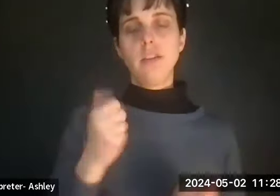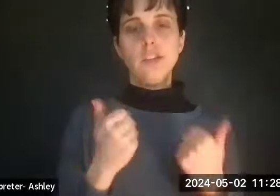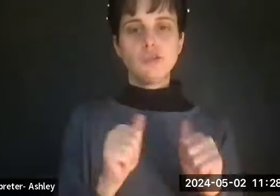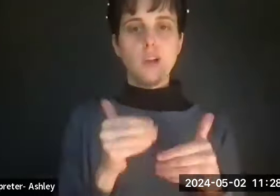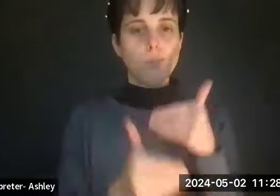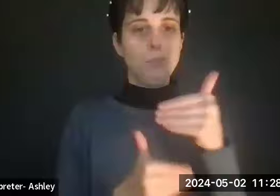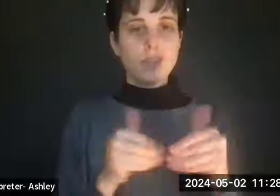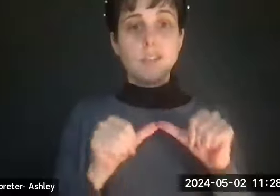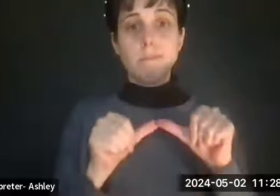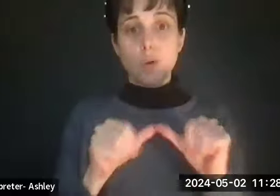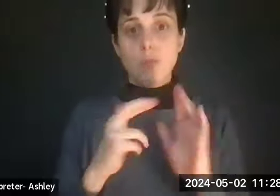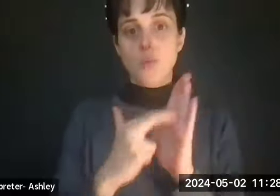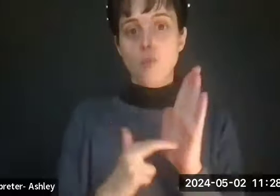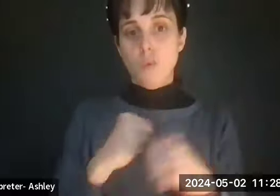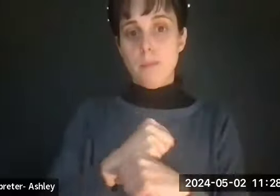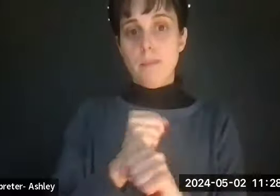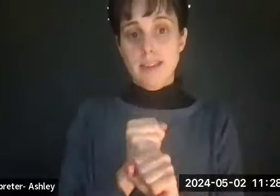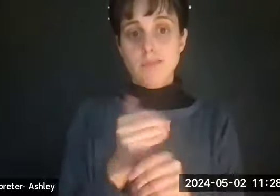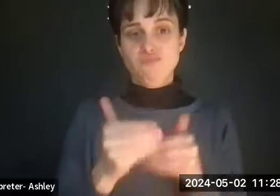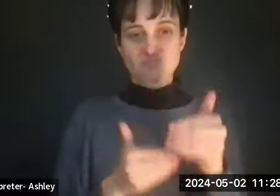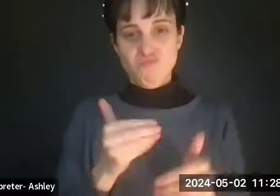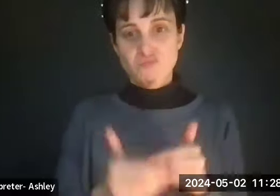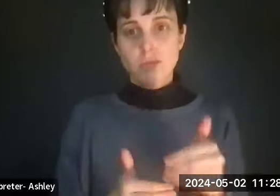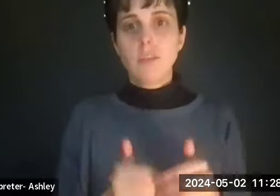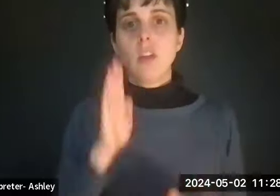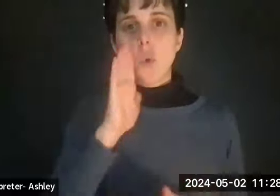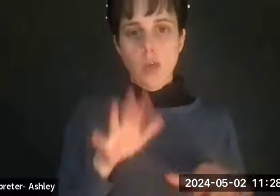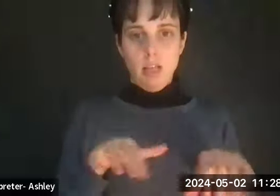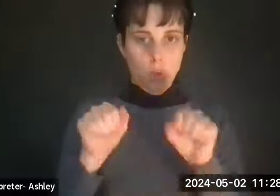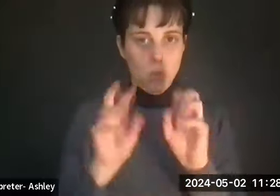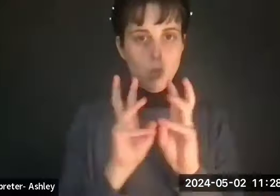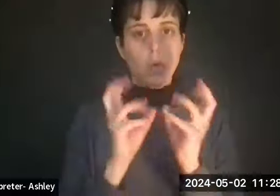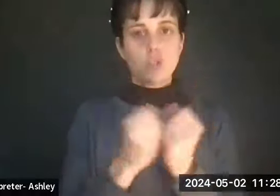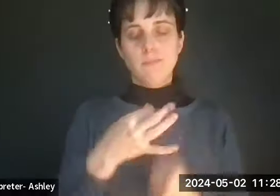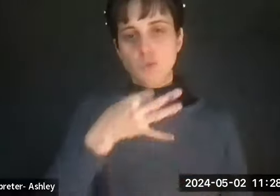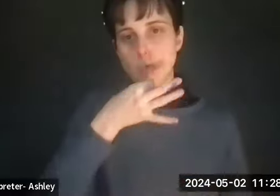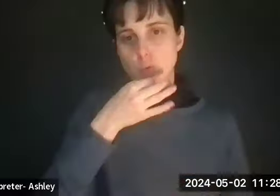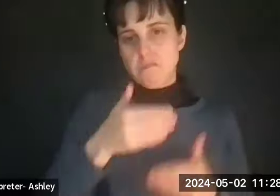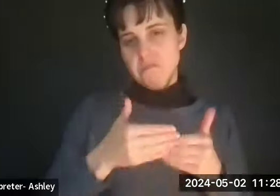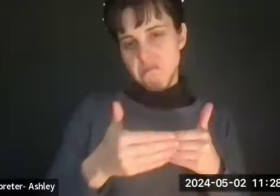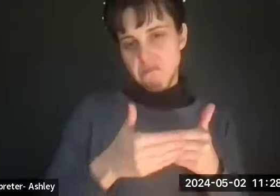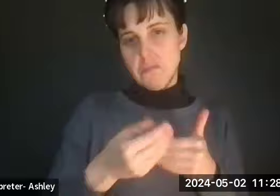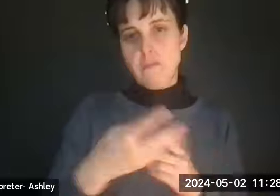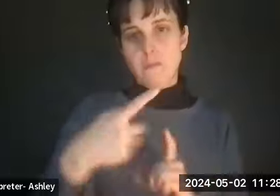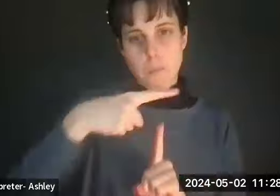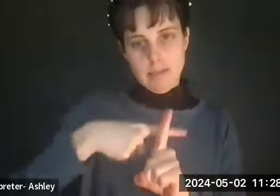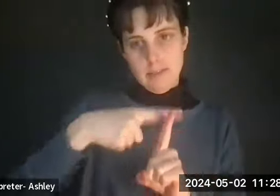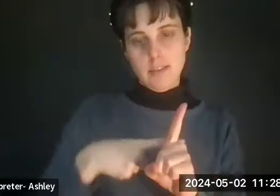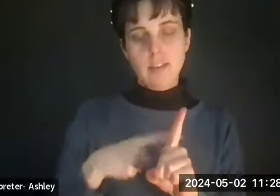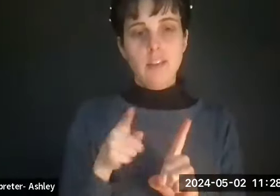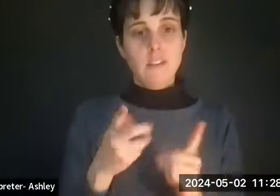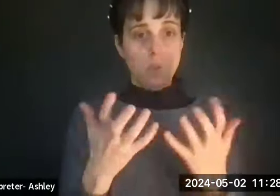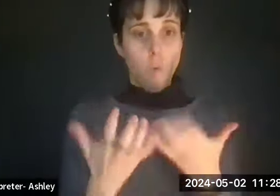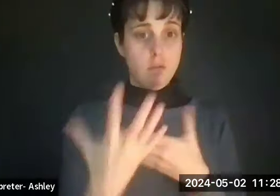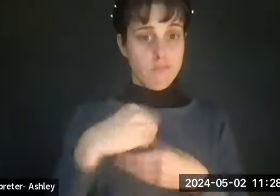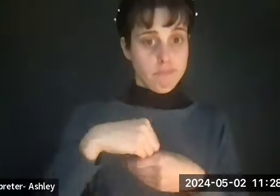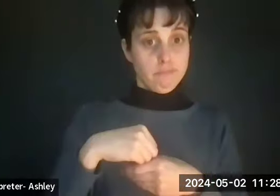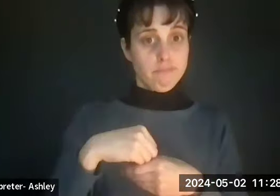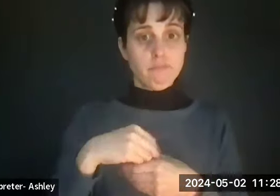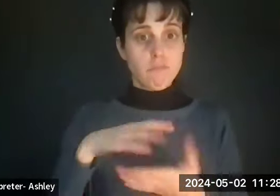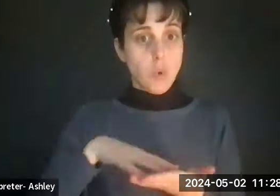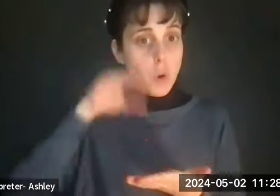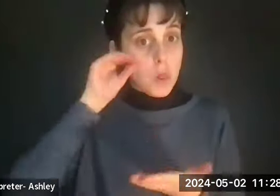rulemaking. They will be holding workshops in the coming months. So if you're interested in learning more or participating in those